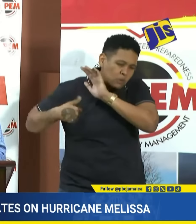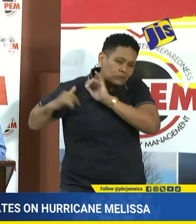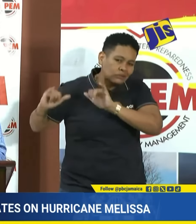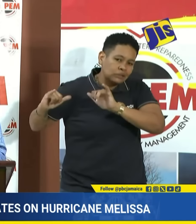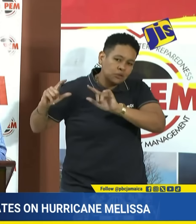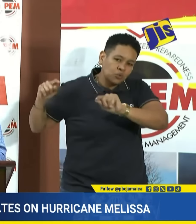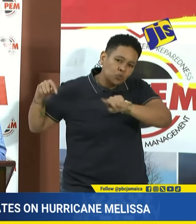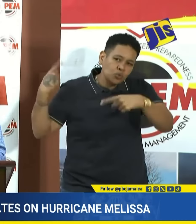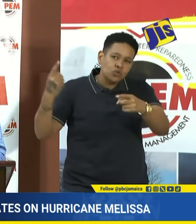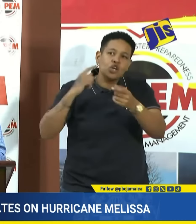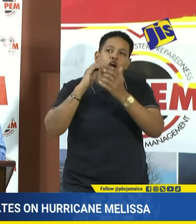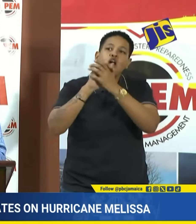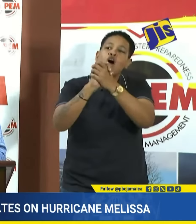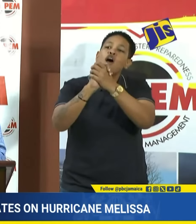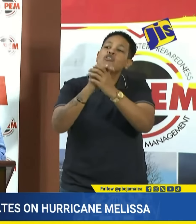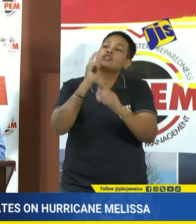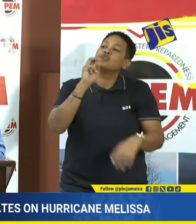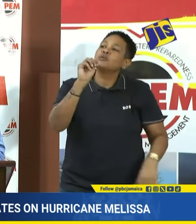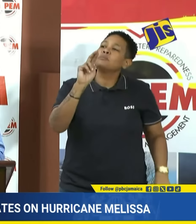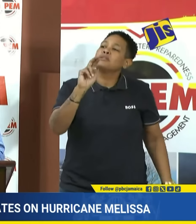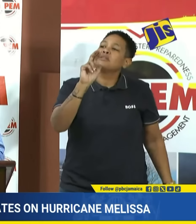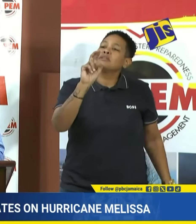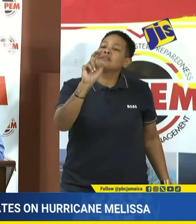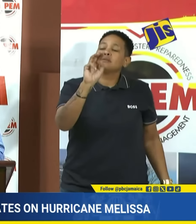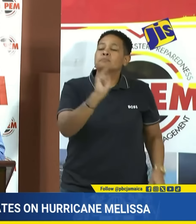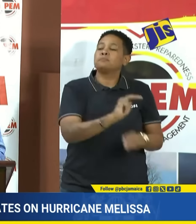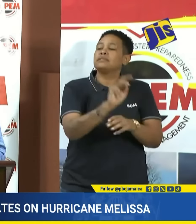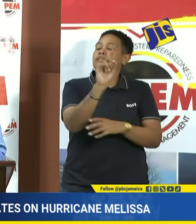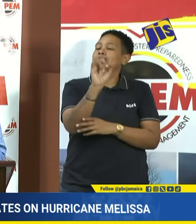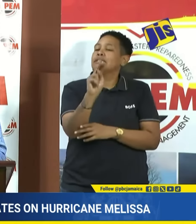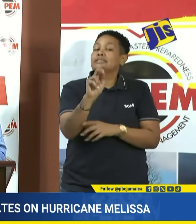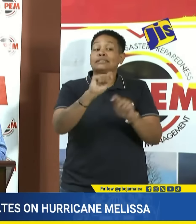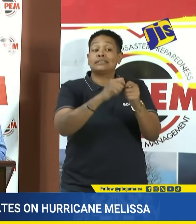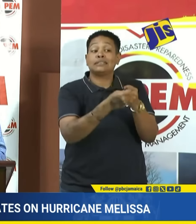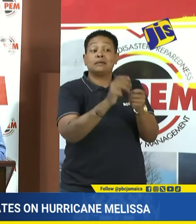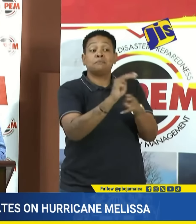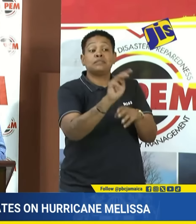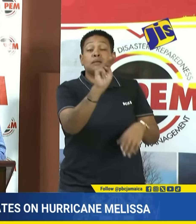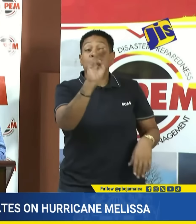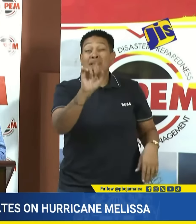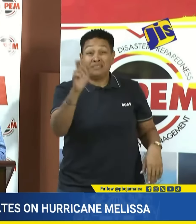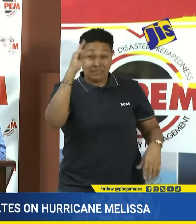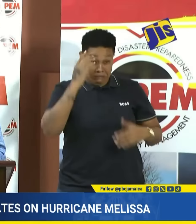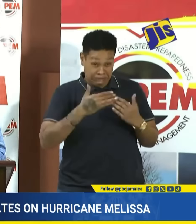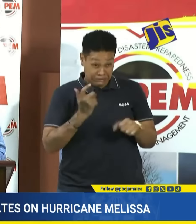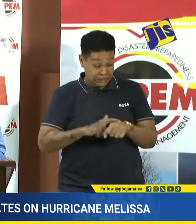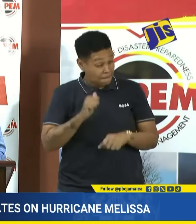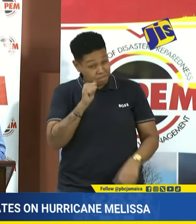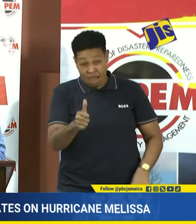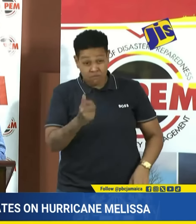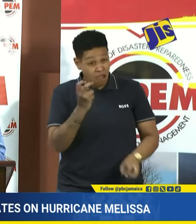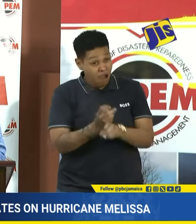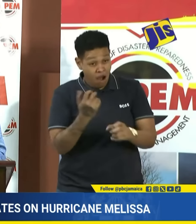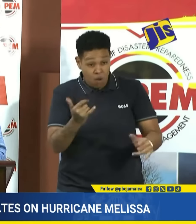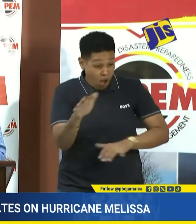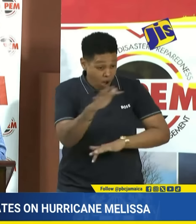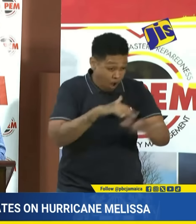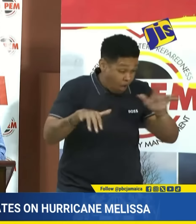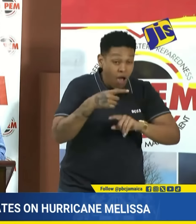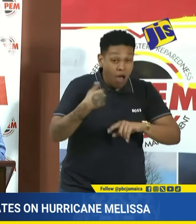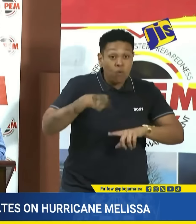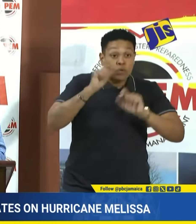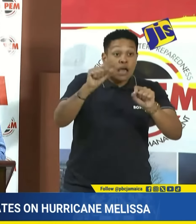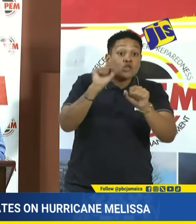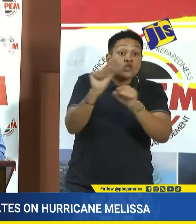been doing. Congratulations to Minister Dixon and the team and Minister Mackenzie and ODPEM. I know it's not an easy time. You can be